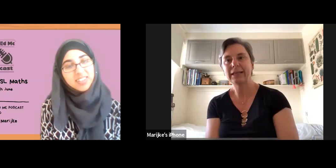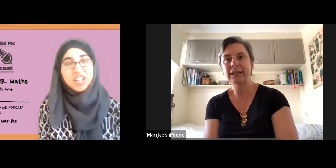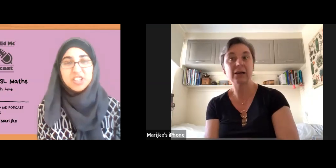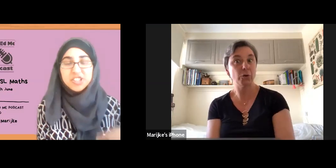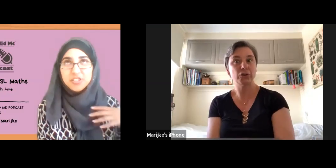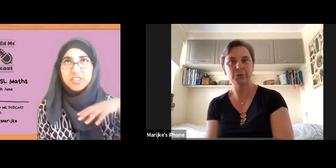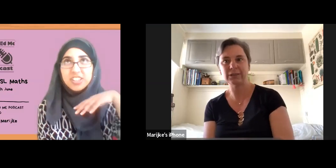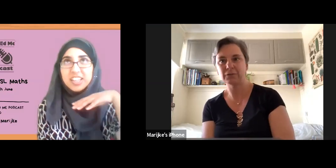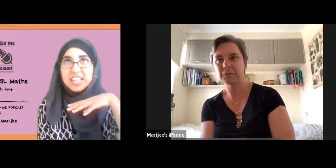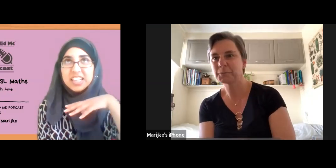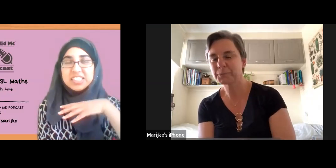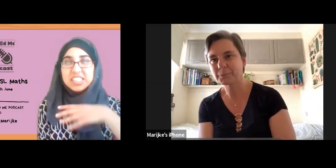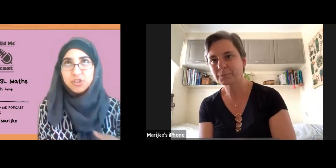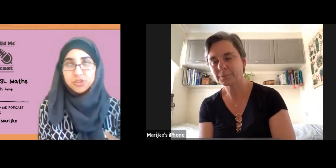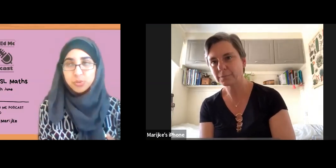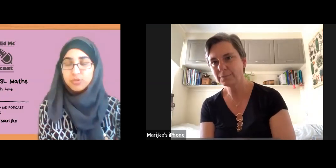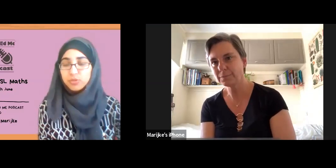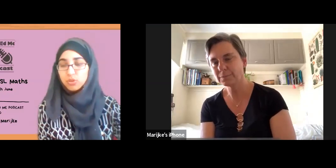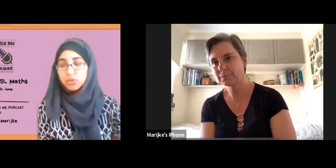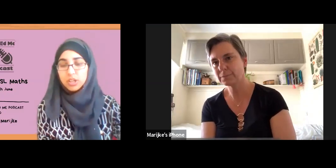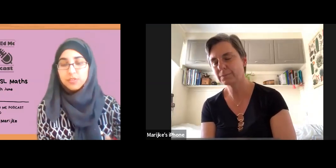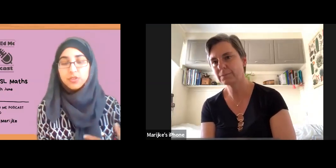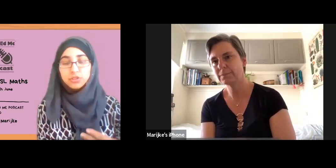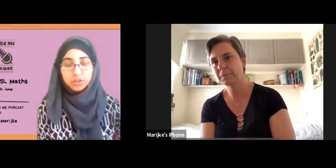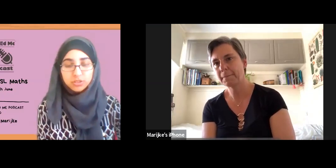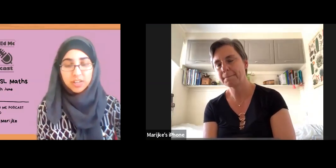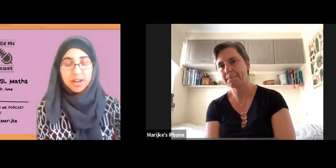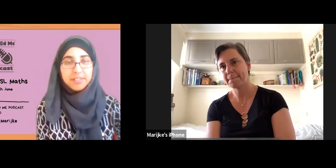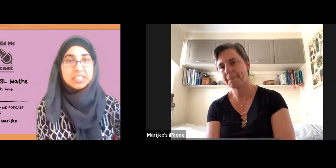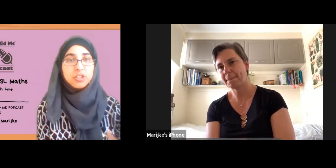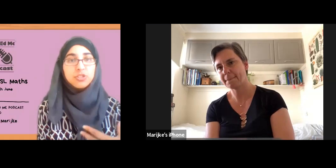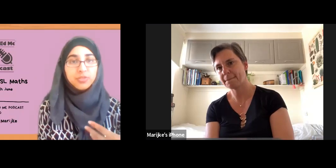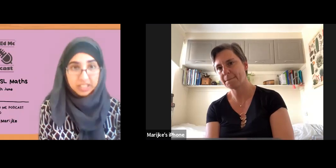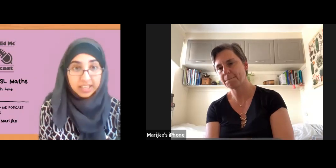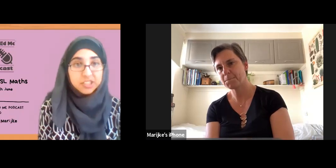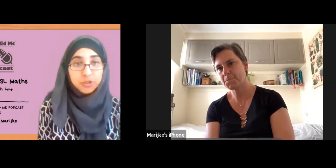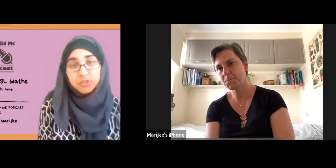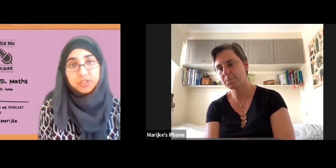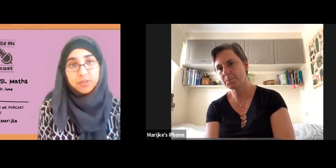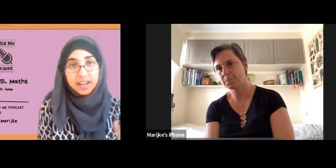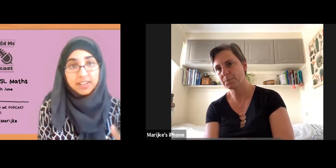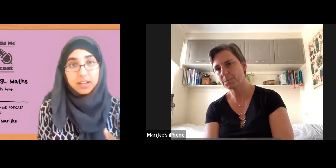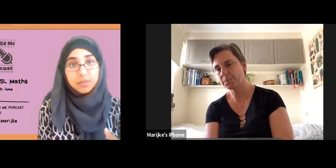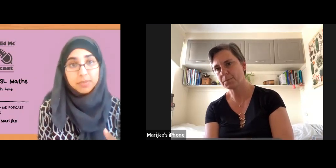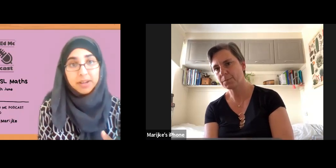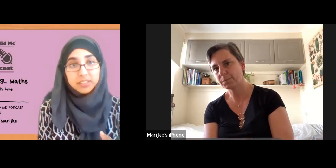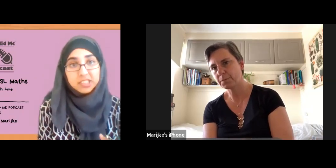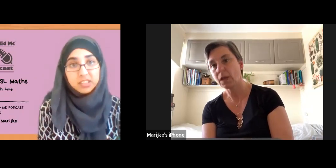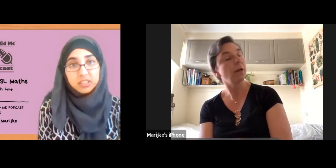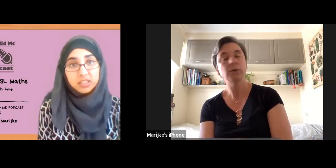our culture and stuff. Is it usual if you've got 2 deaf parents, is it usual for the kids to also inherit that from their parents?